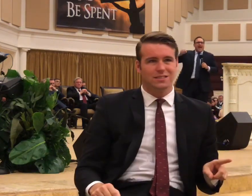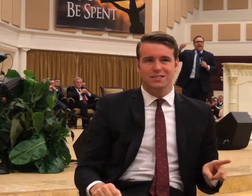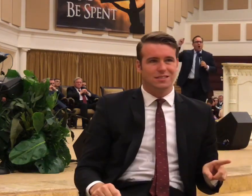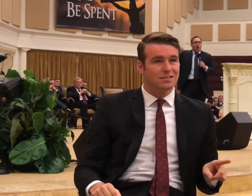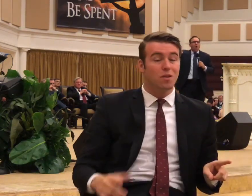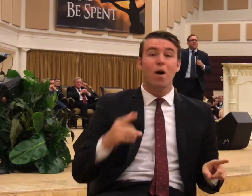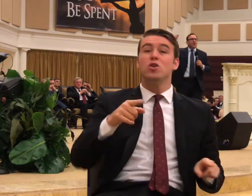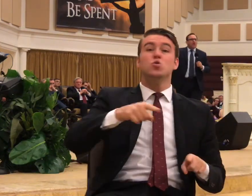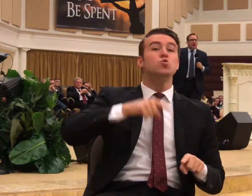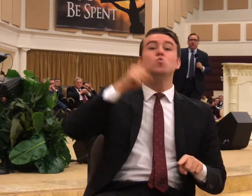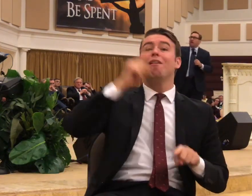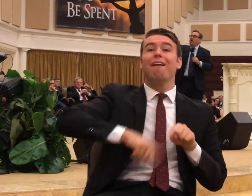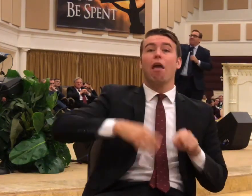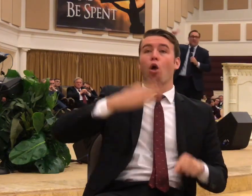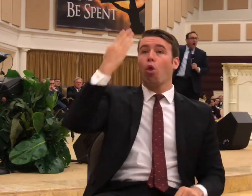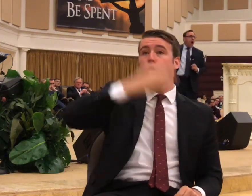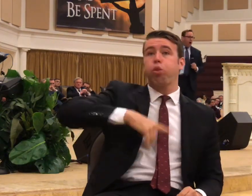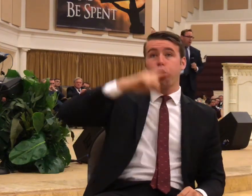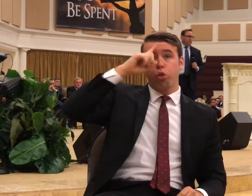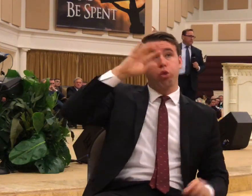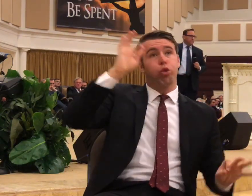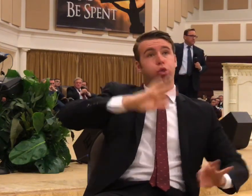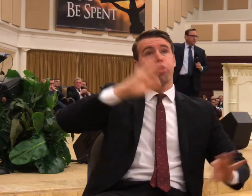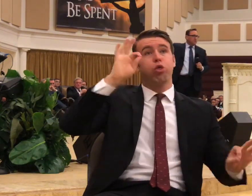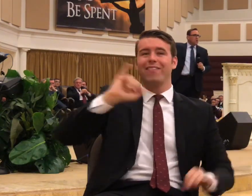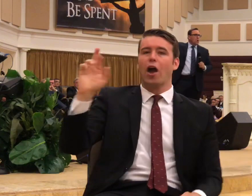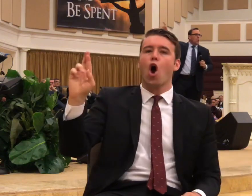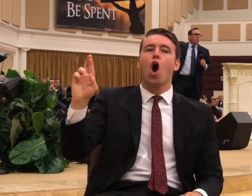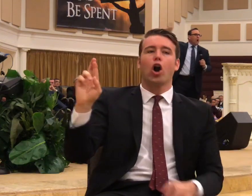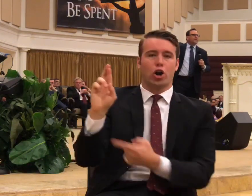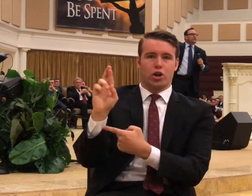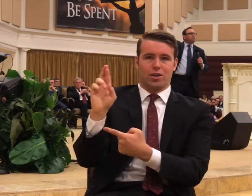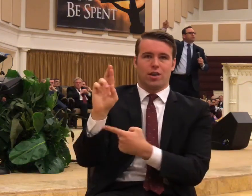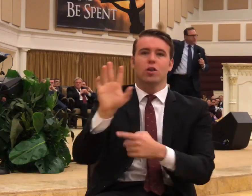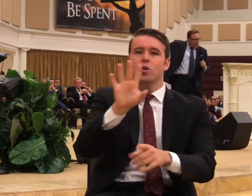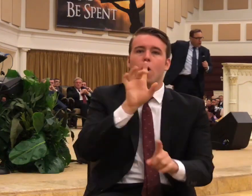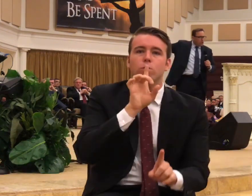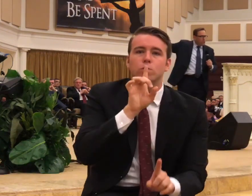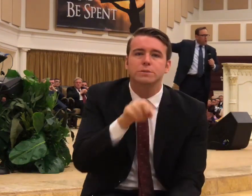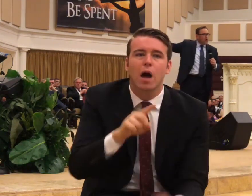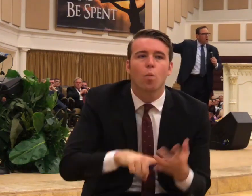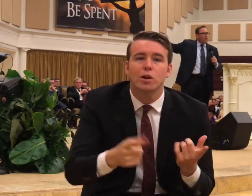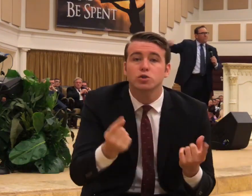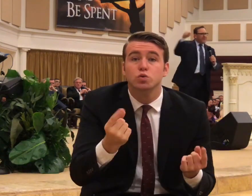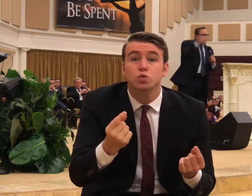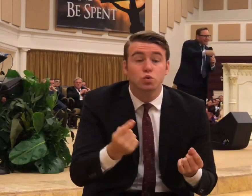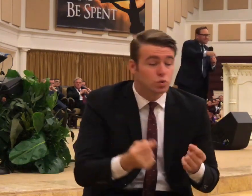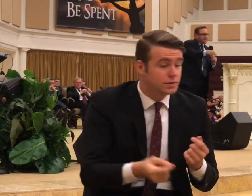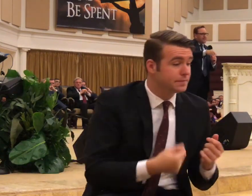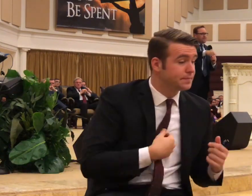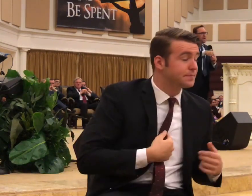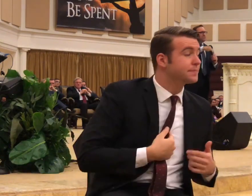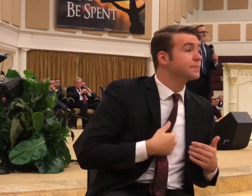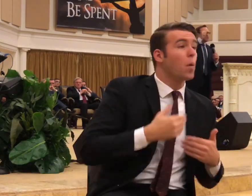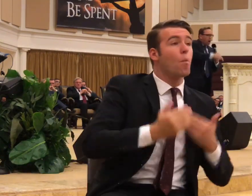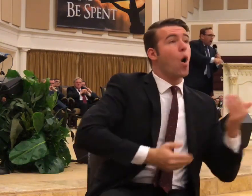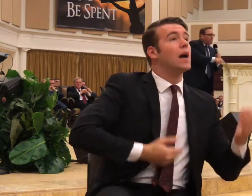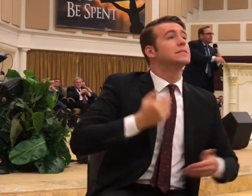Because you can't overlook the R. What you do with the